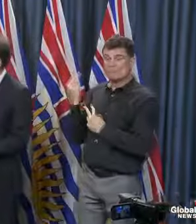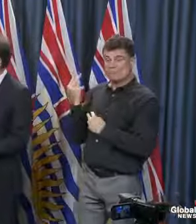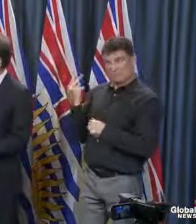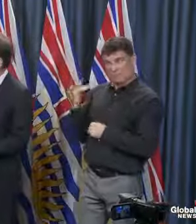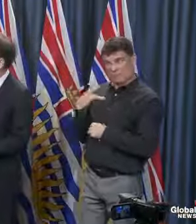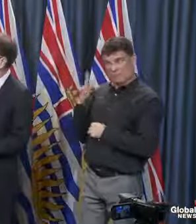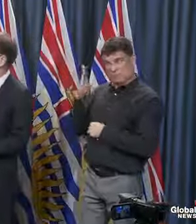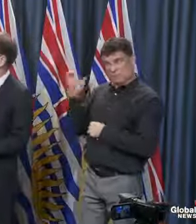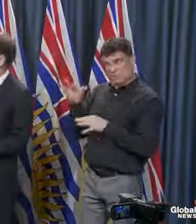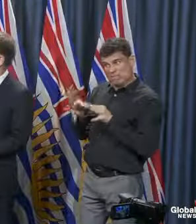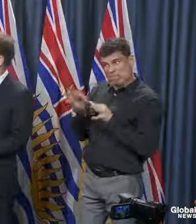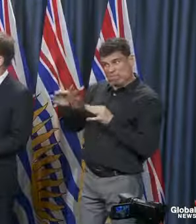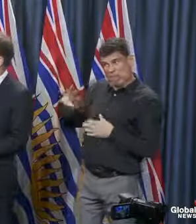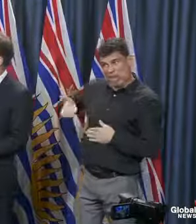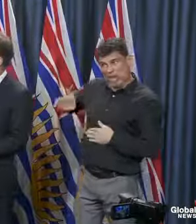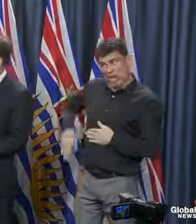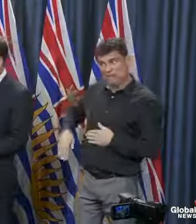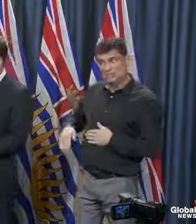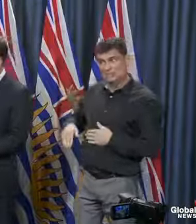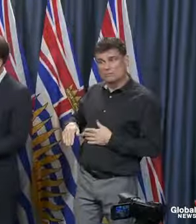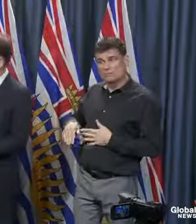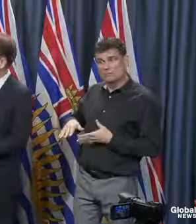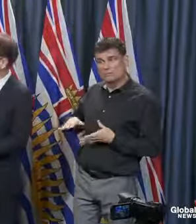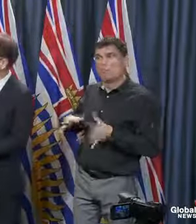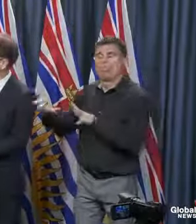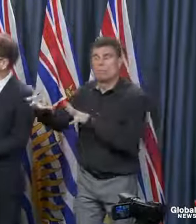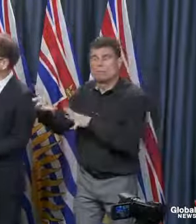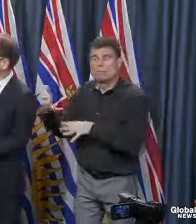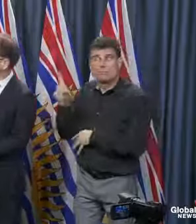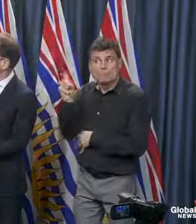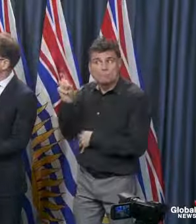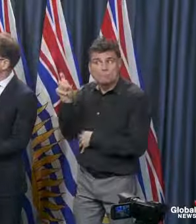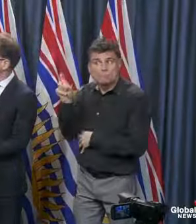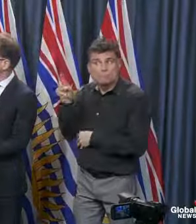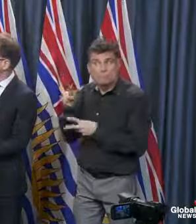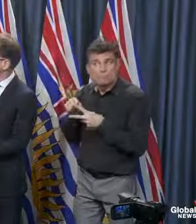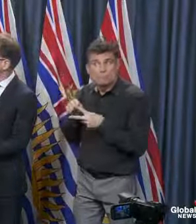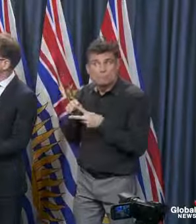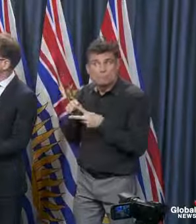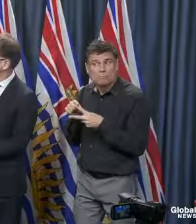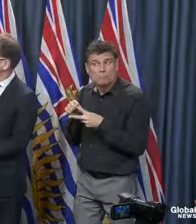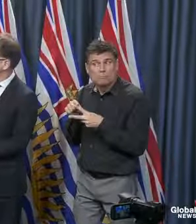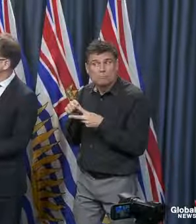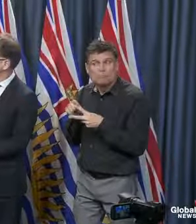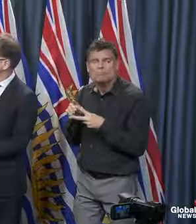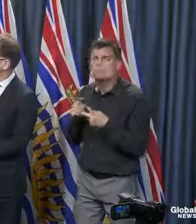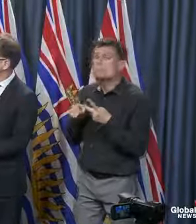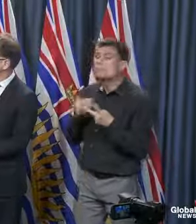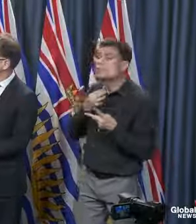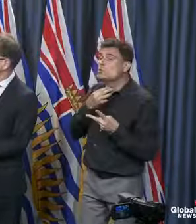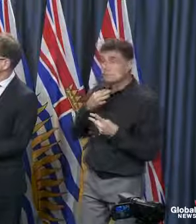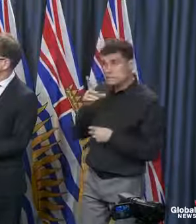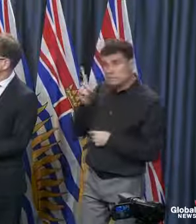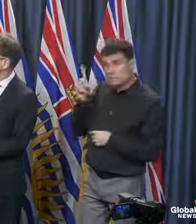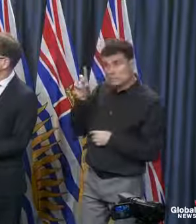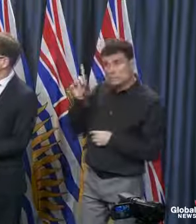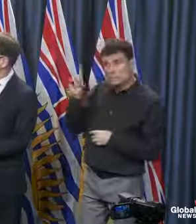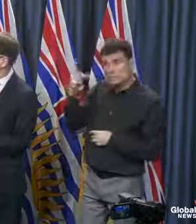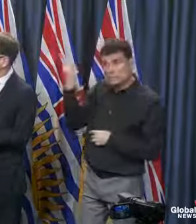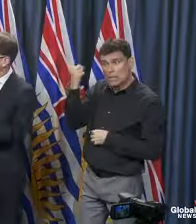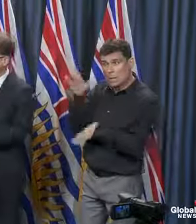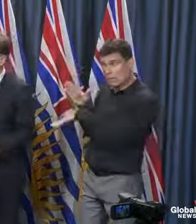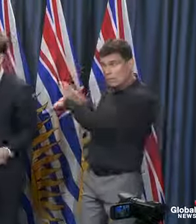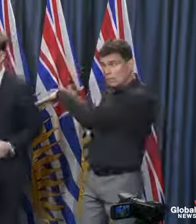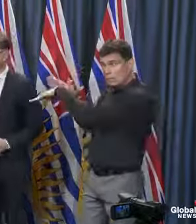rather than ahead. And also, were you told about that dental conference in advance? And if so, why did you let it go